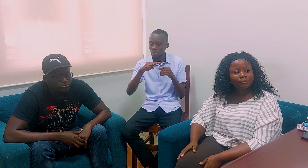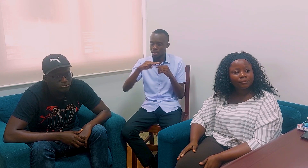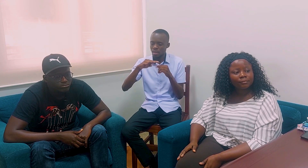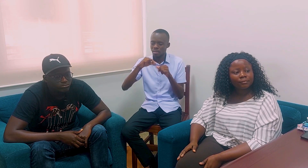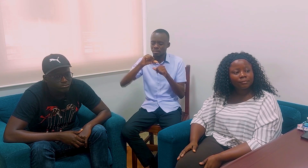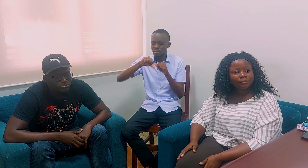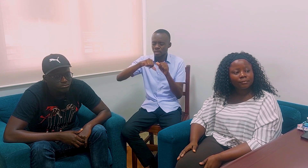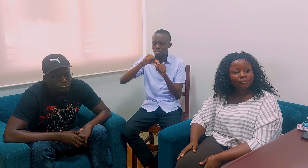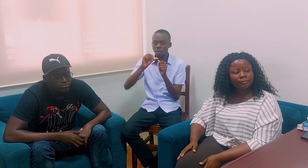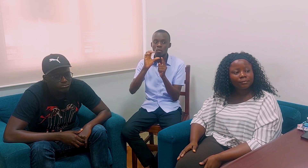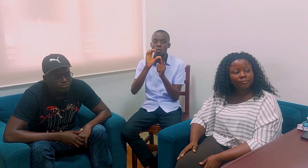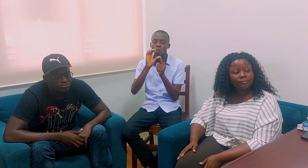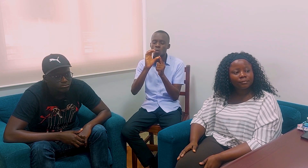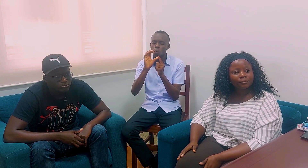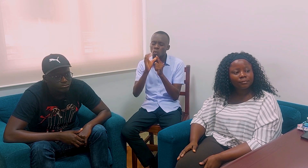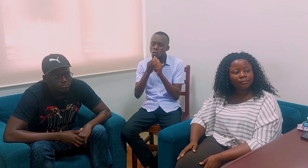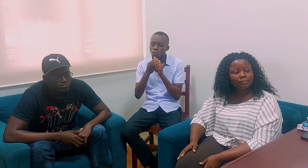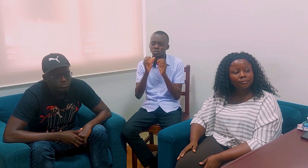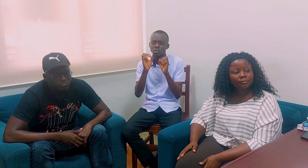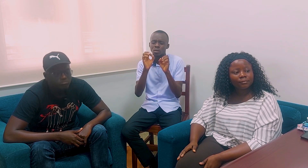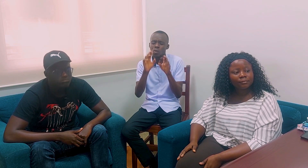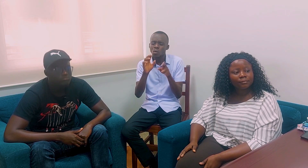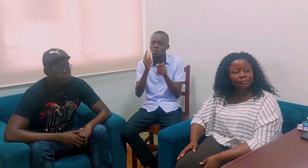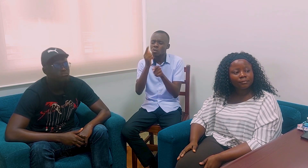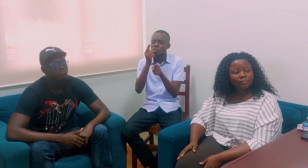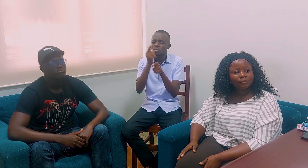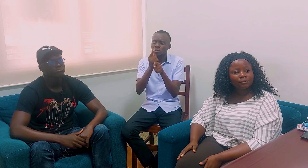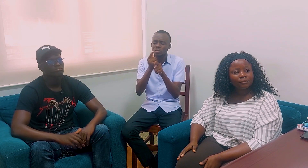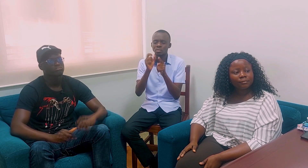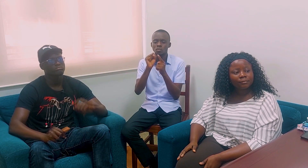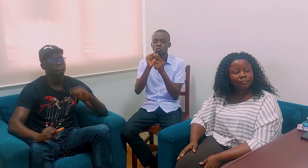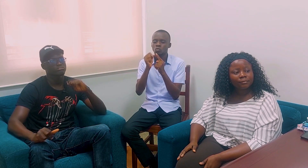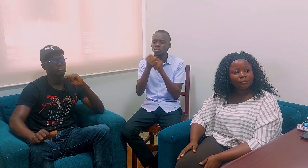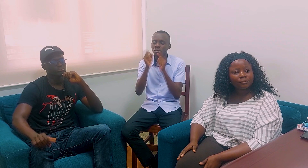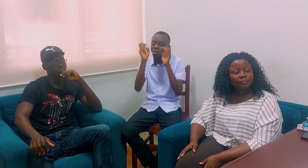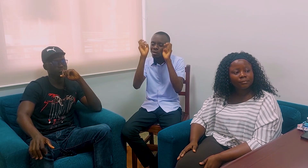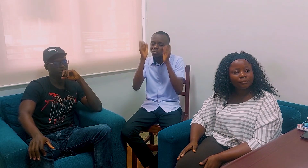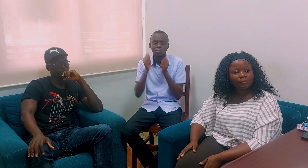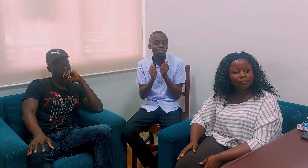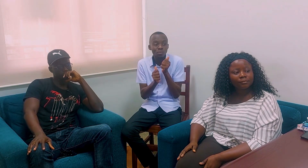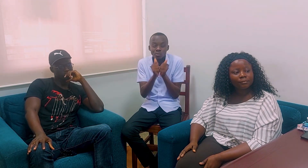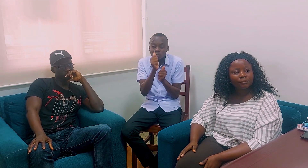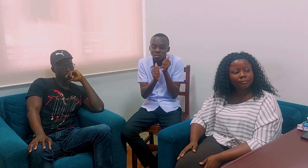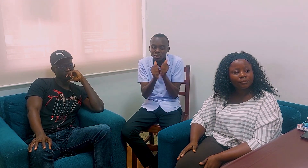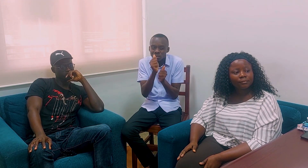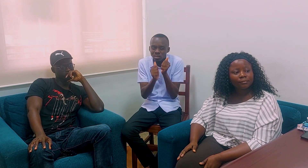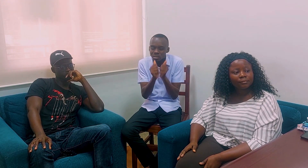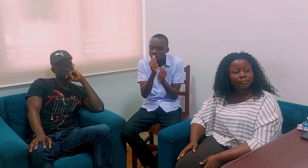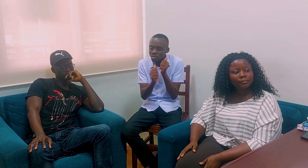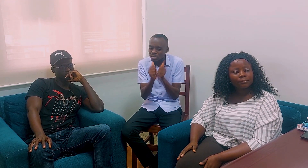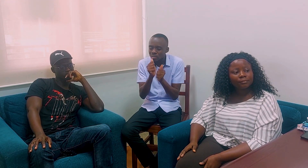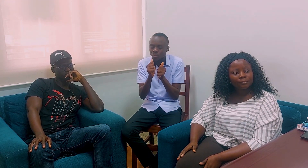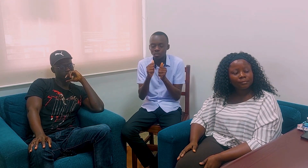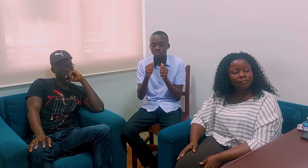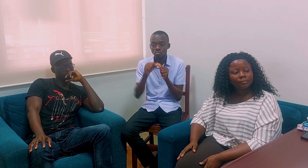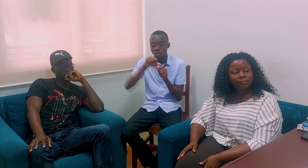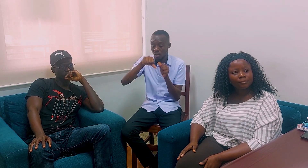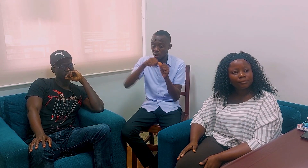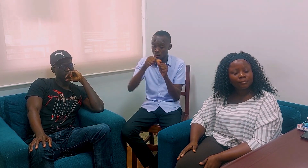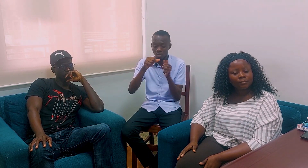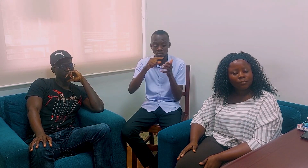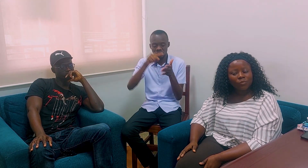it's a general social issue? What factors do you think come to play under the topic of stigma in